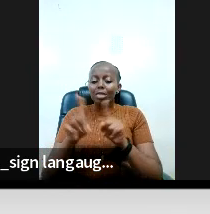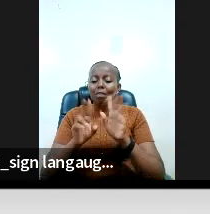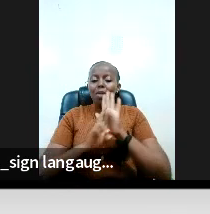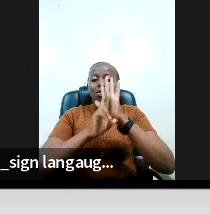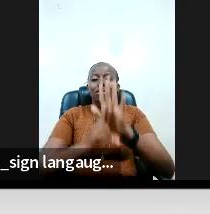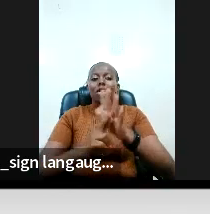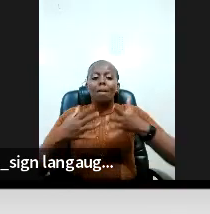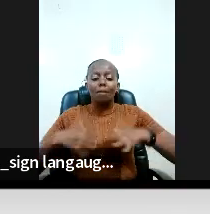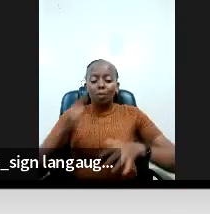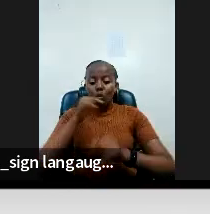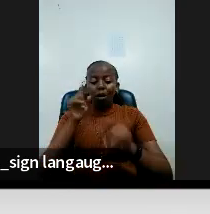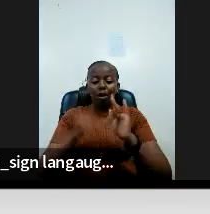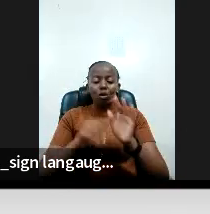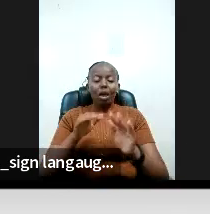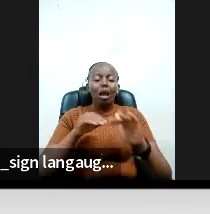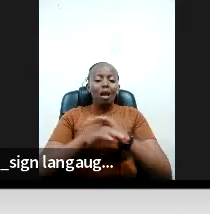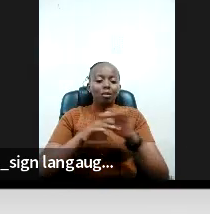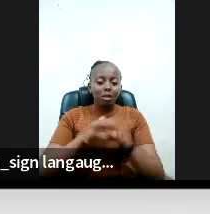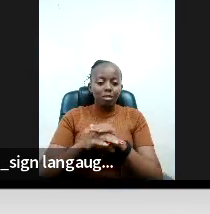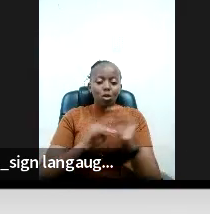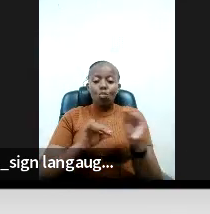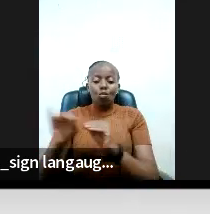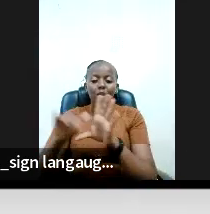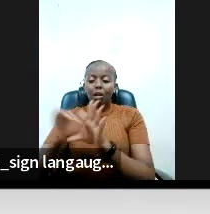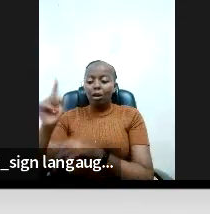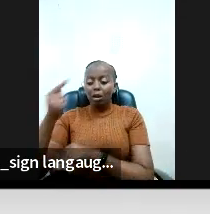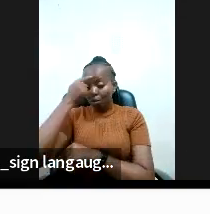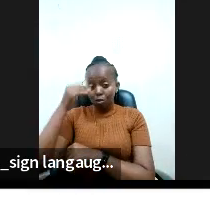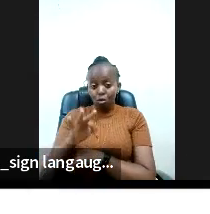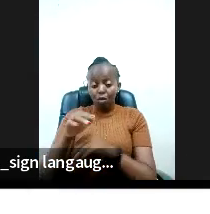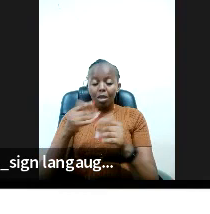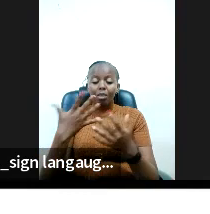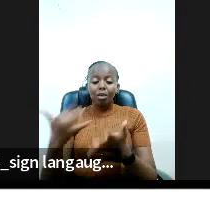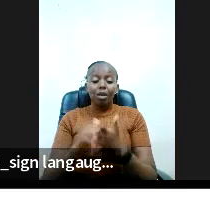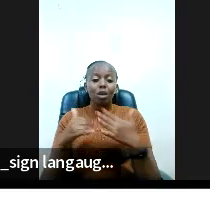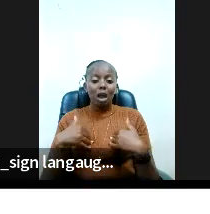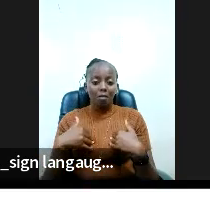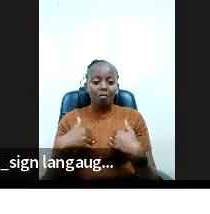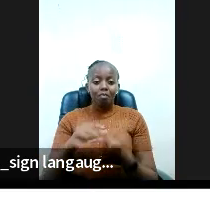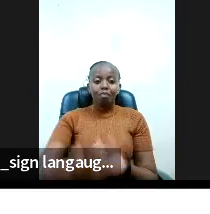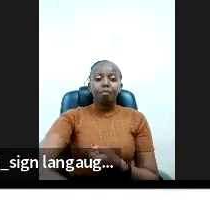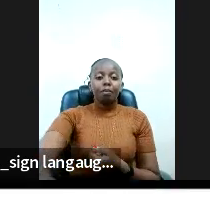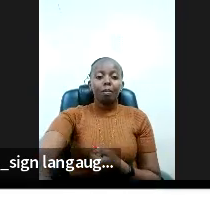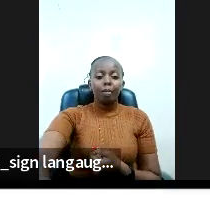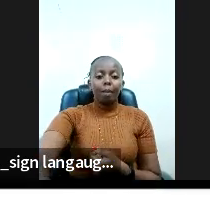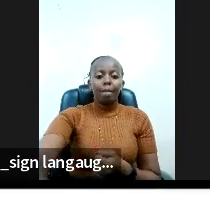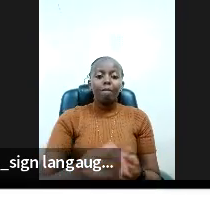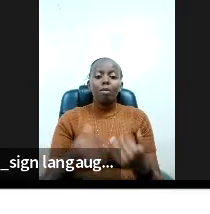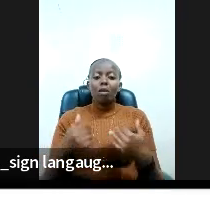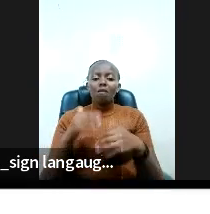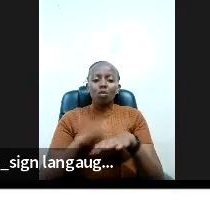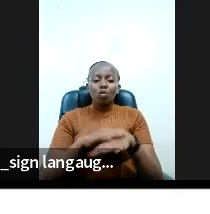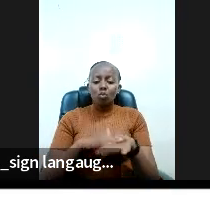amputees who cannot access confident mobility in Kenya due to the current prosthetic devices shortcomings such as uncomfortable prosthetic